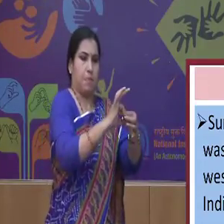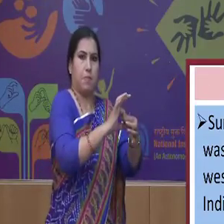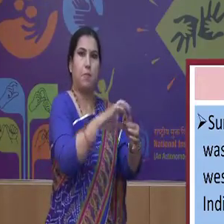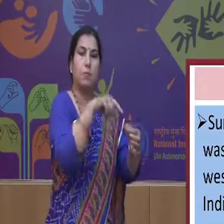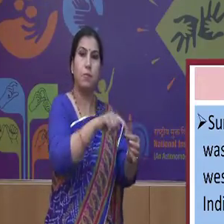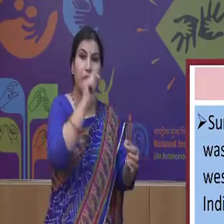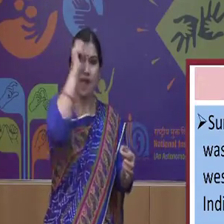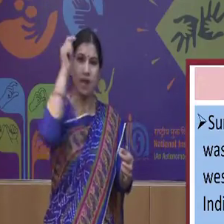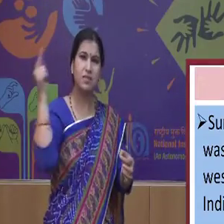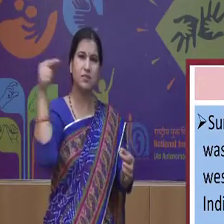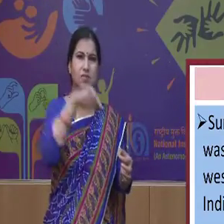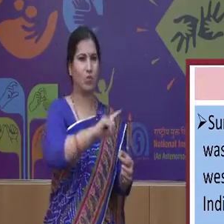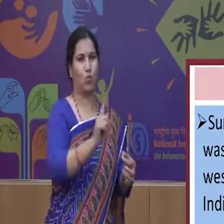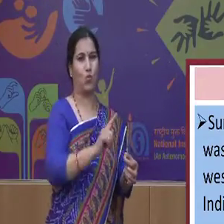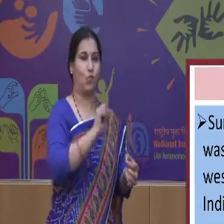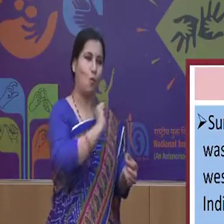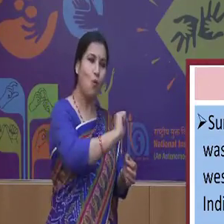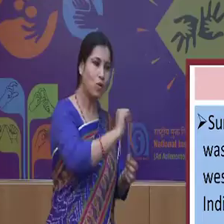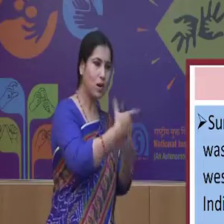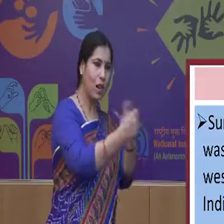and not English language.